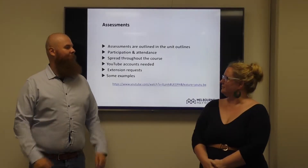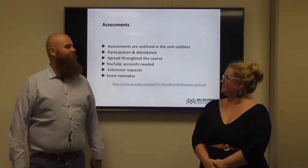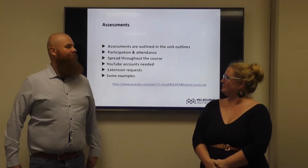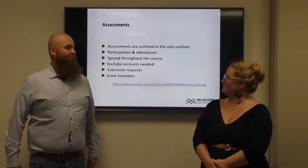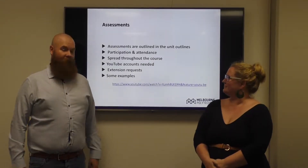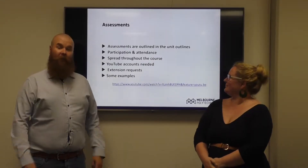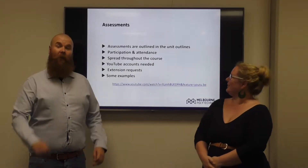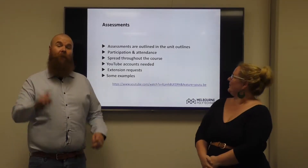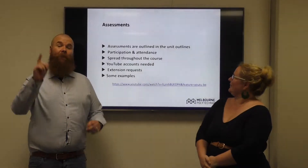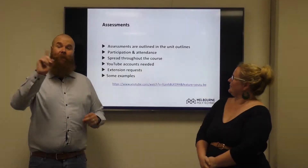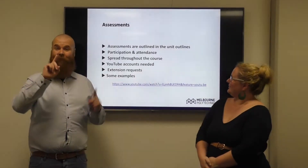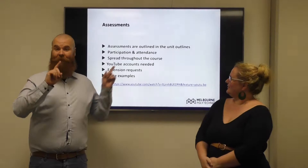Okay,